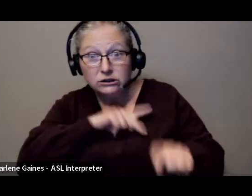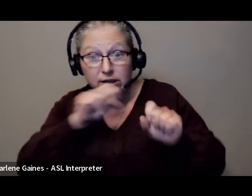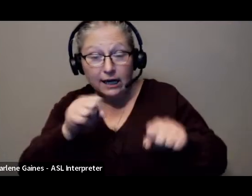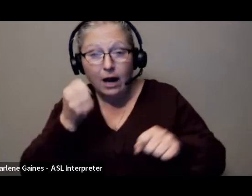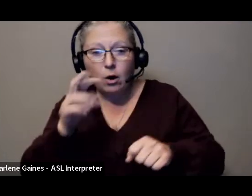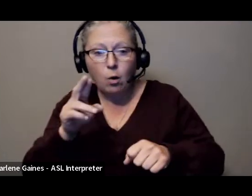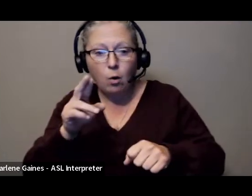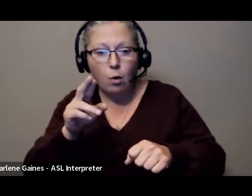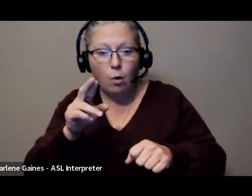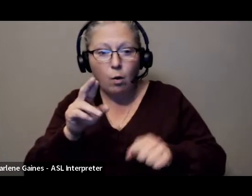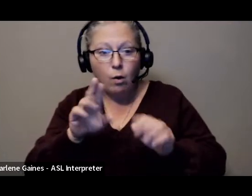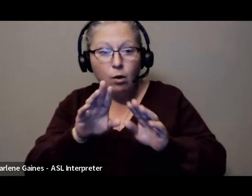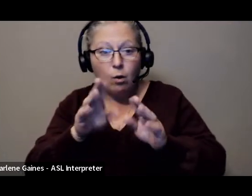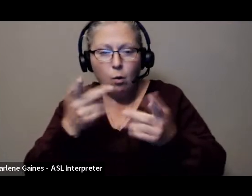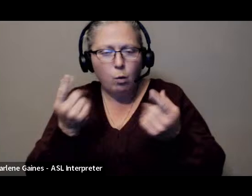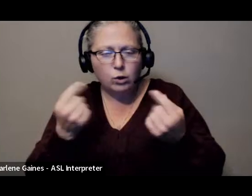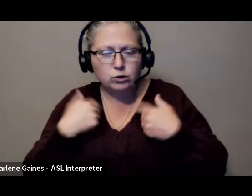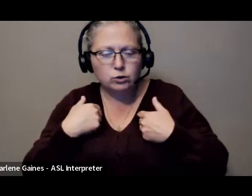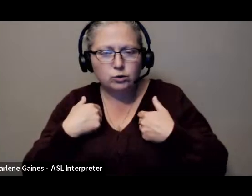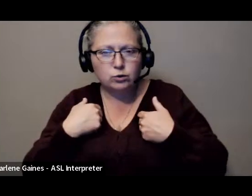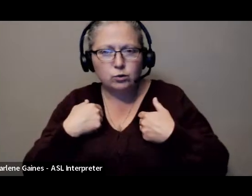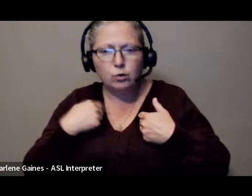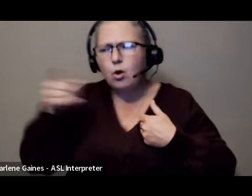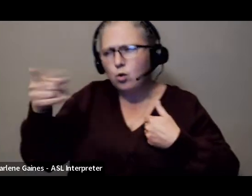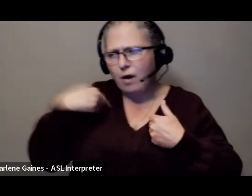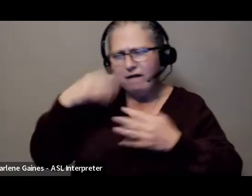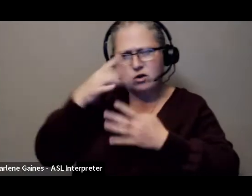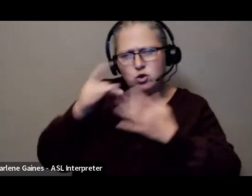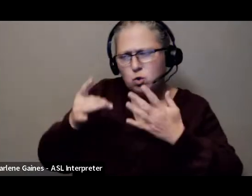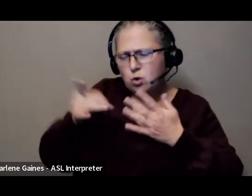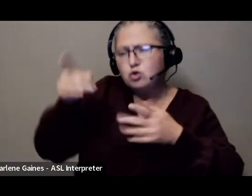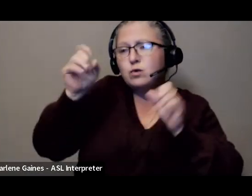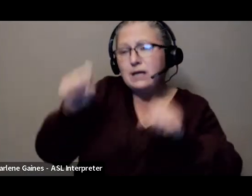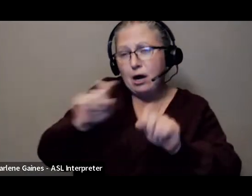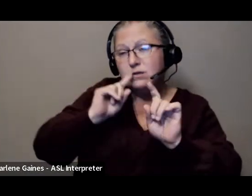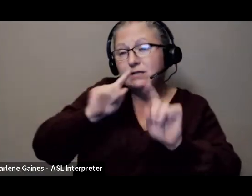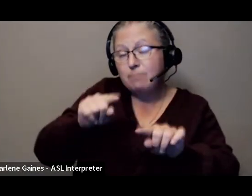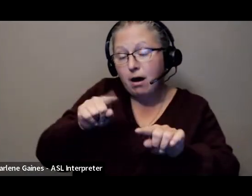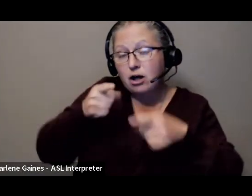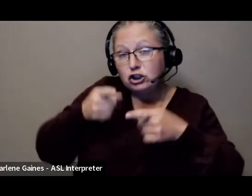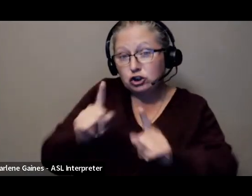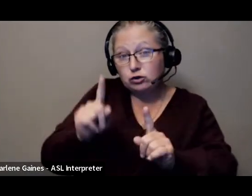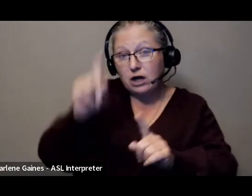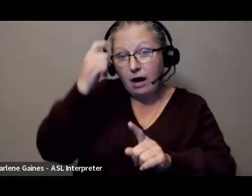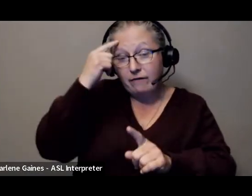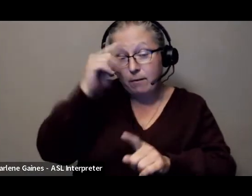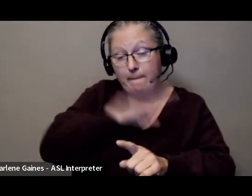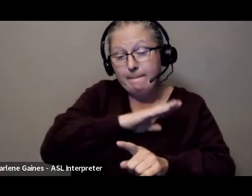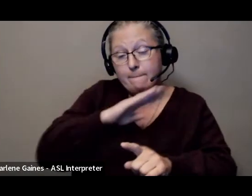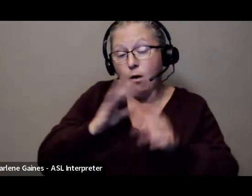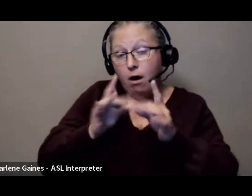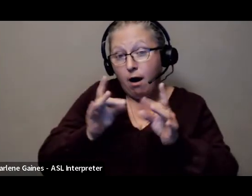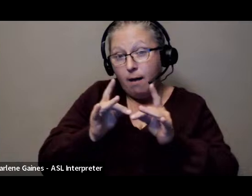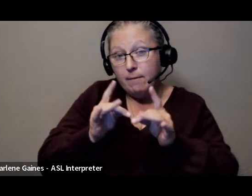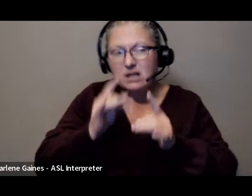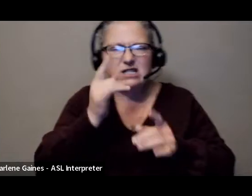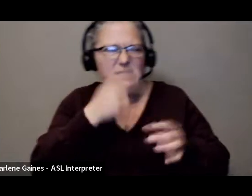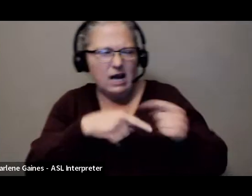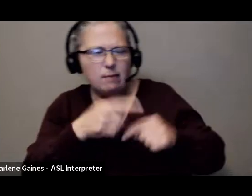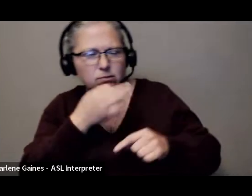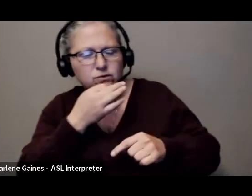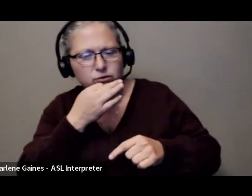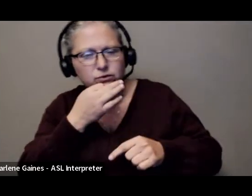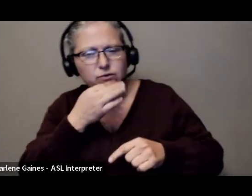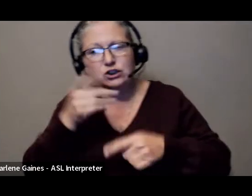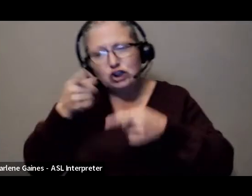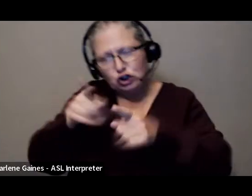respond in open site? Like, what do I do? You have a choice. You can respond during governing board comments. Which is during- coming up. Which is coming up